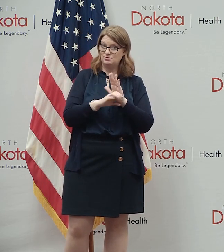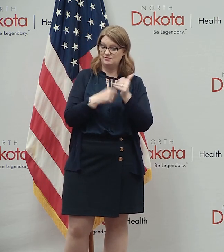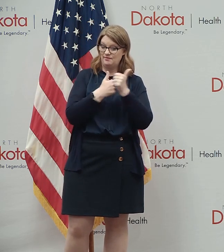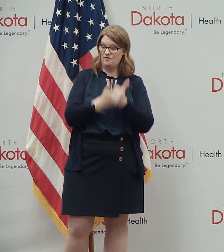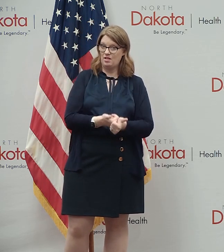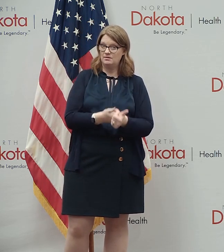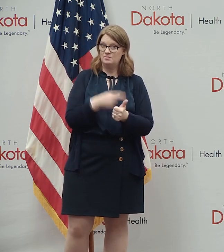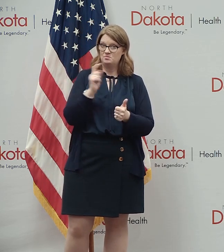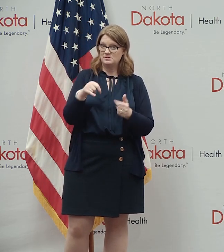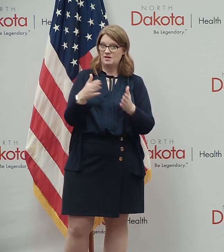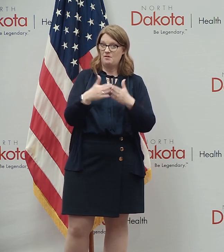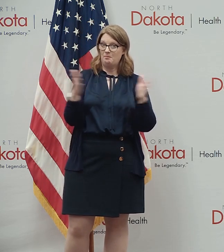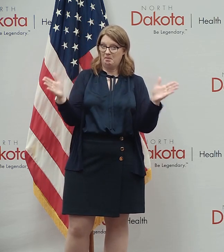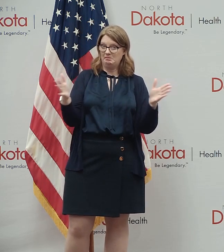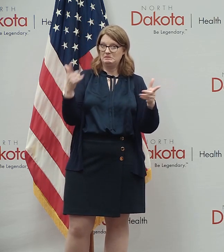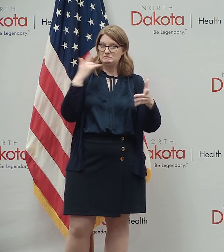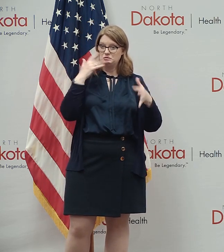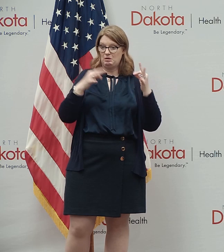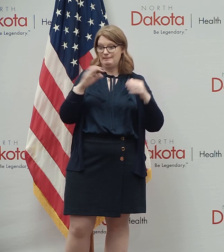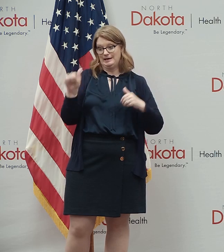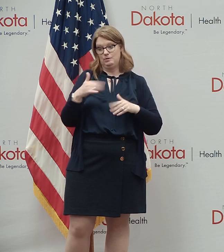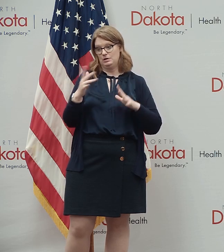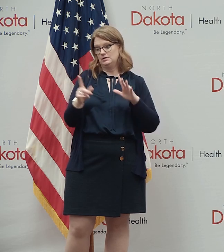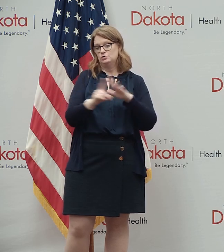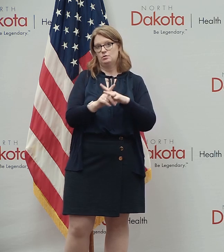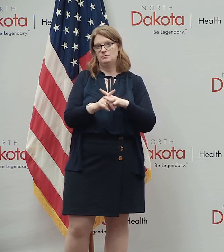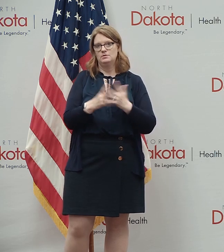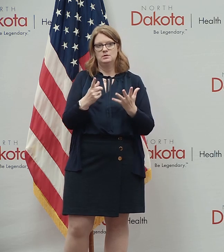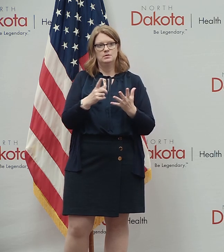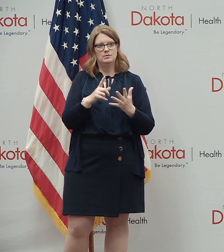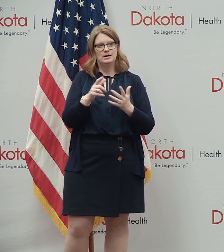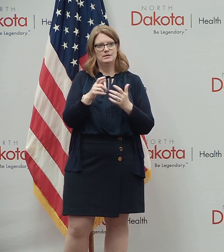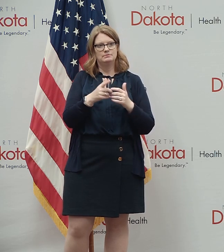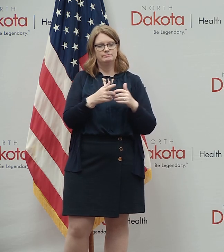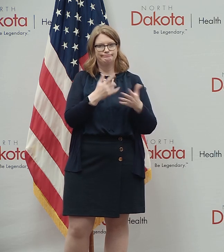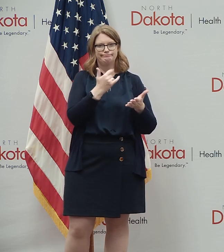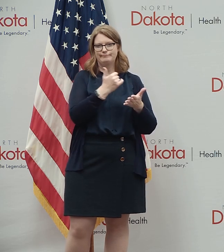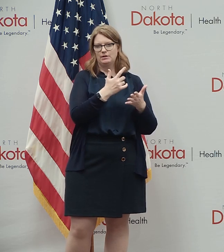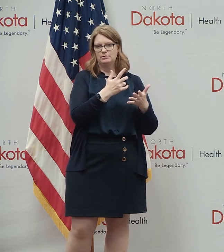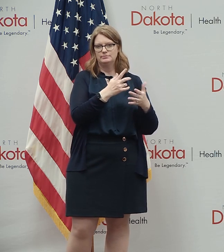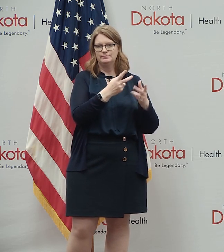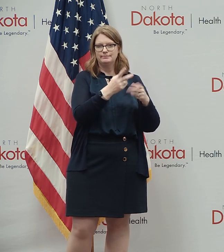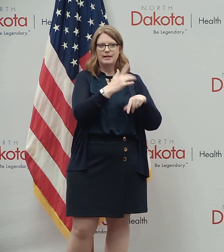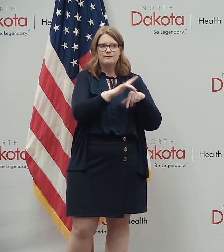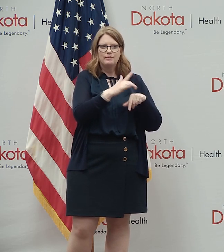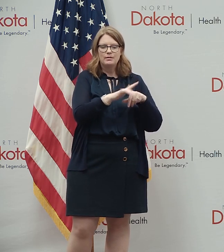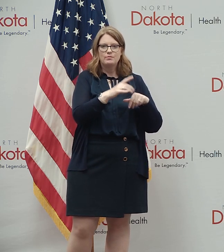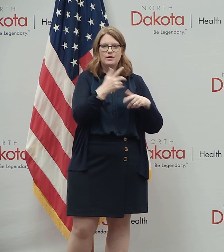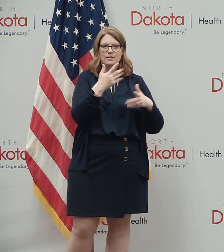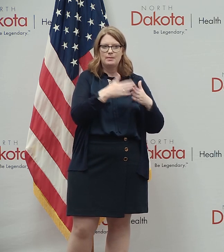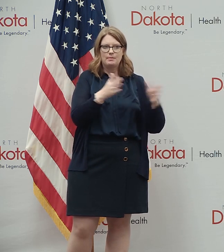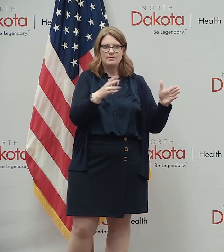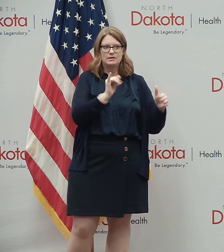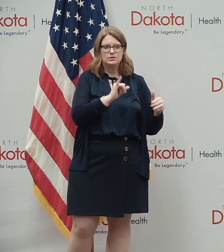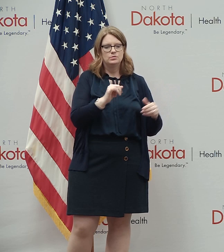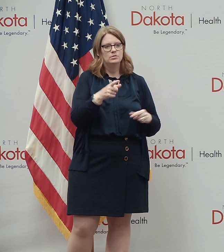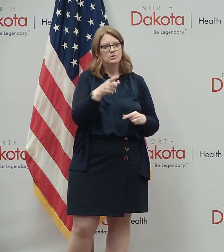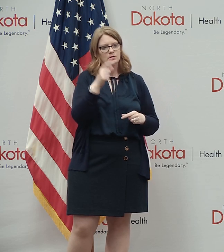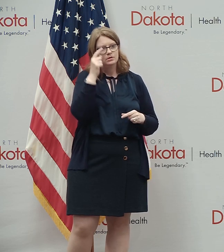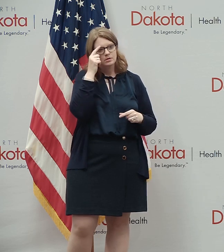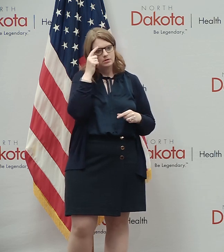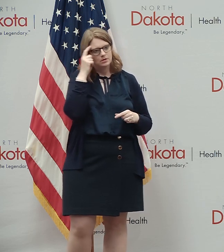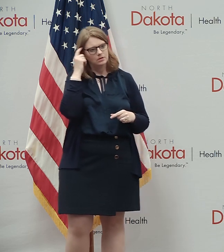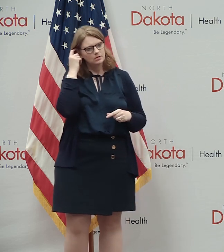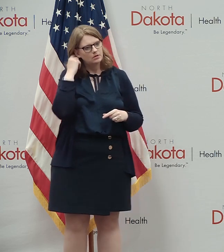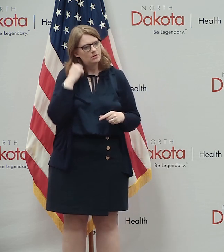going to have public trials. So we're going to make sure we have accommodations for the public as well. What have you heard? What have you heard